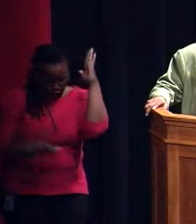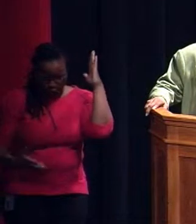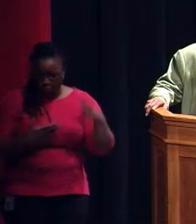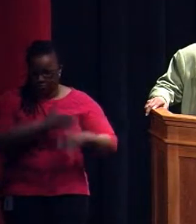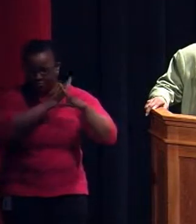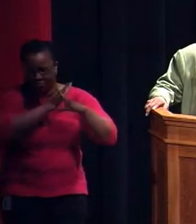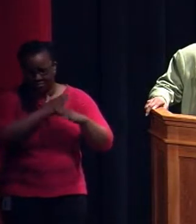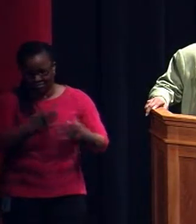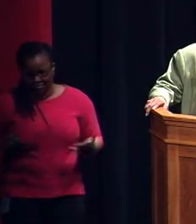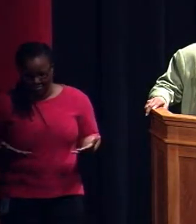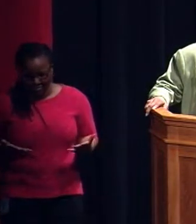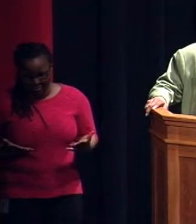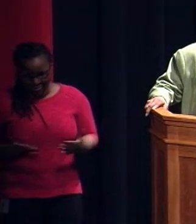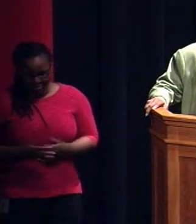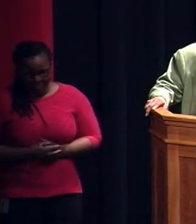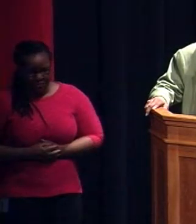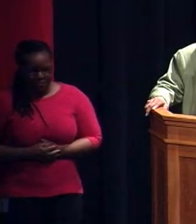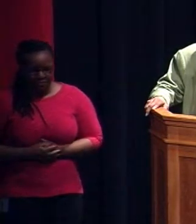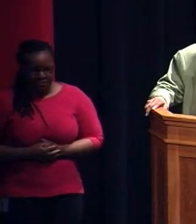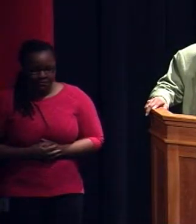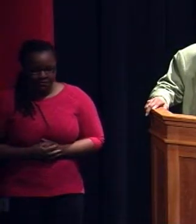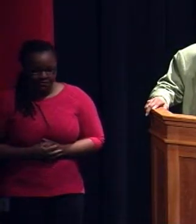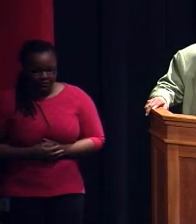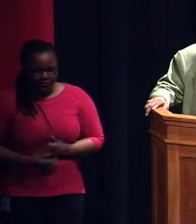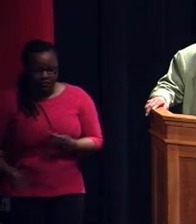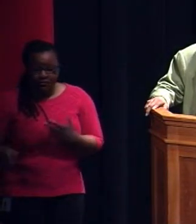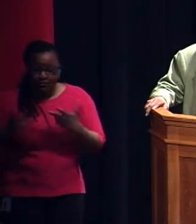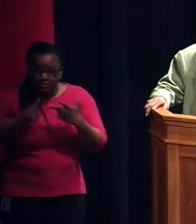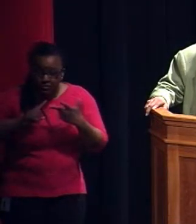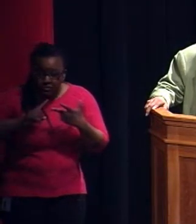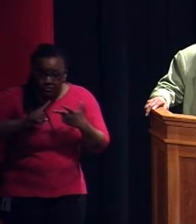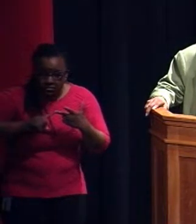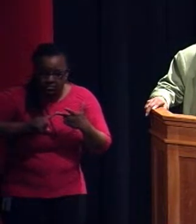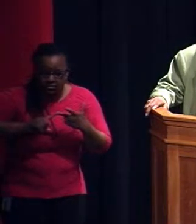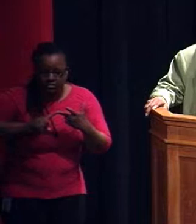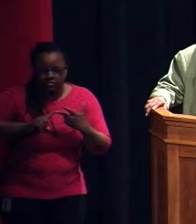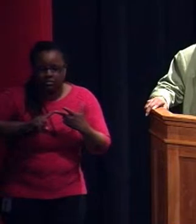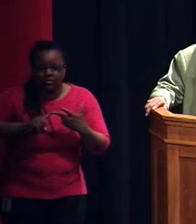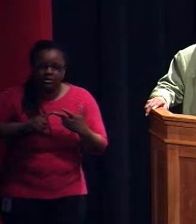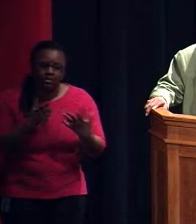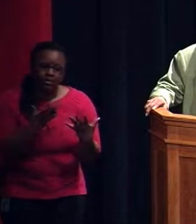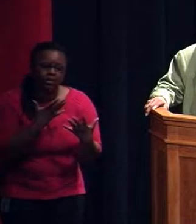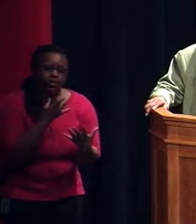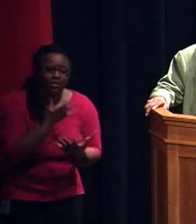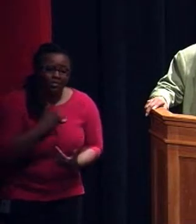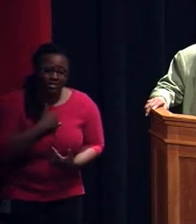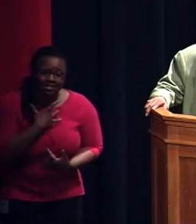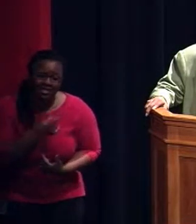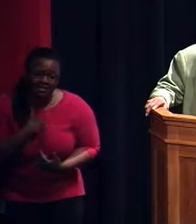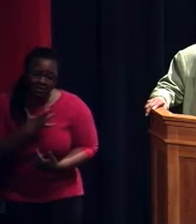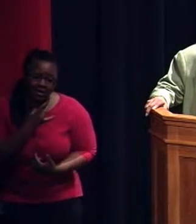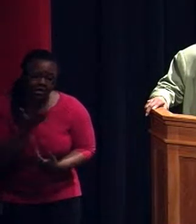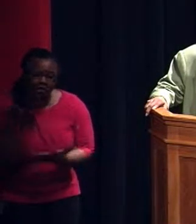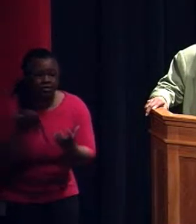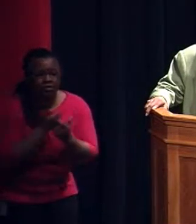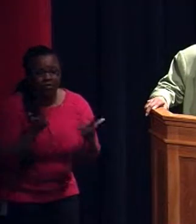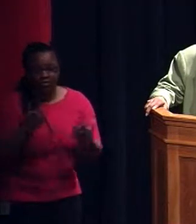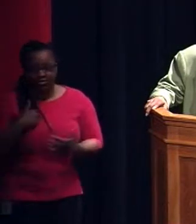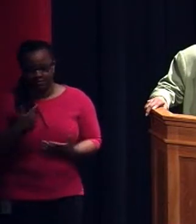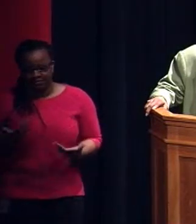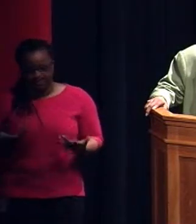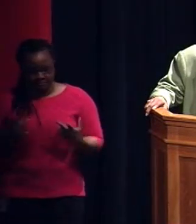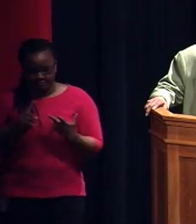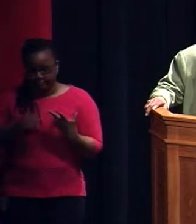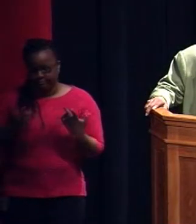to prohibit that. And C, you want it to be liked by everyone. Well,